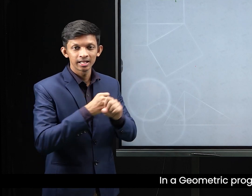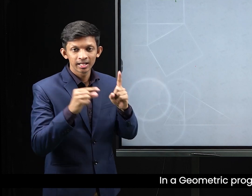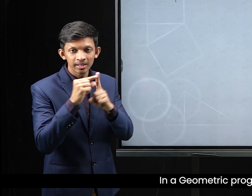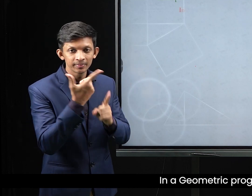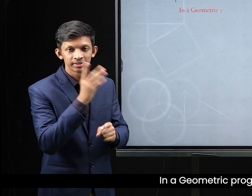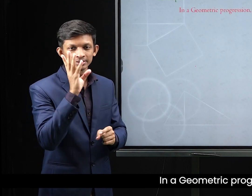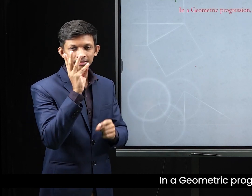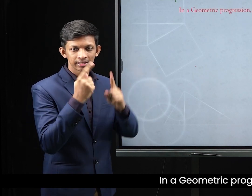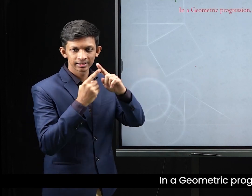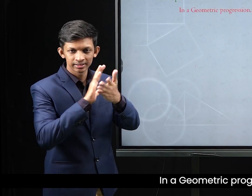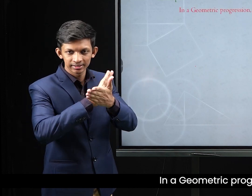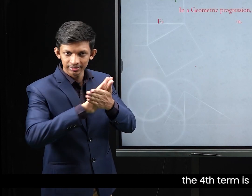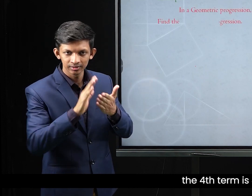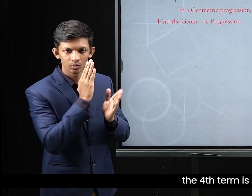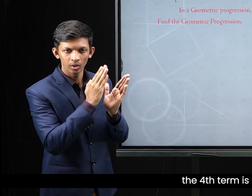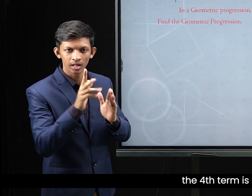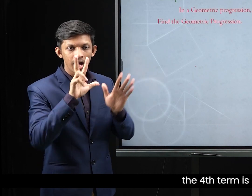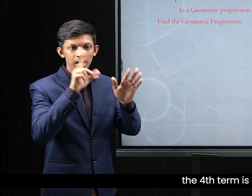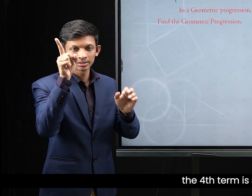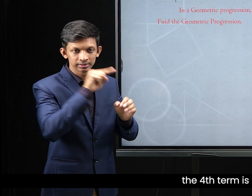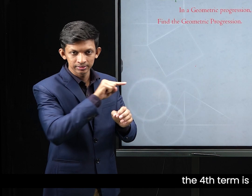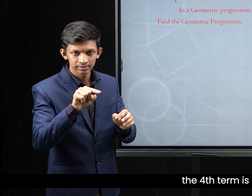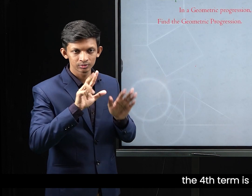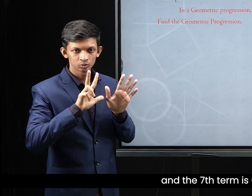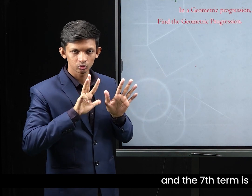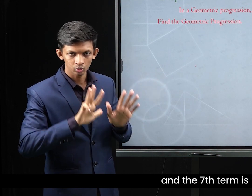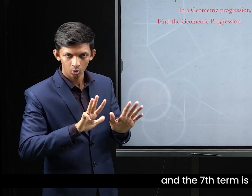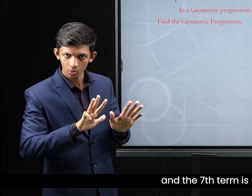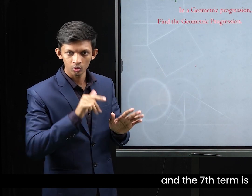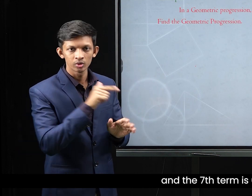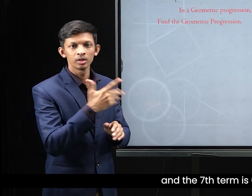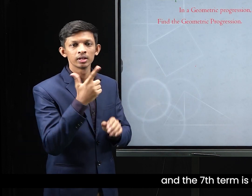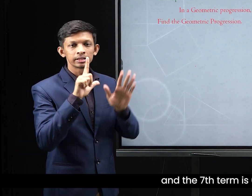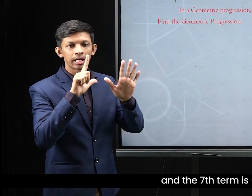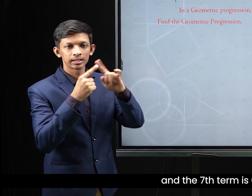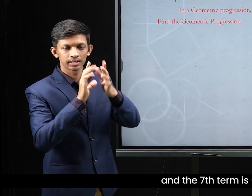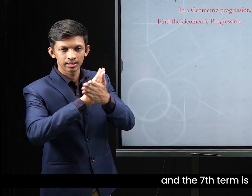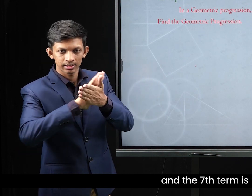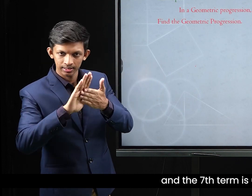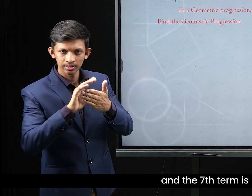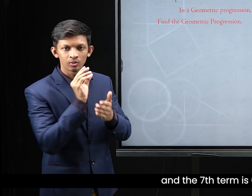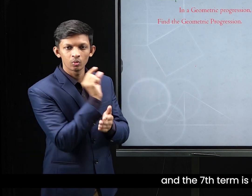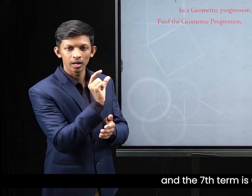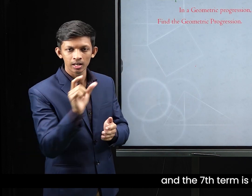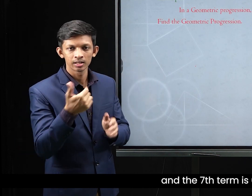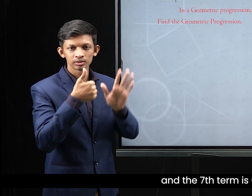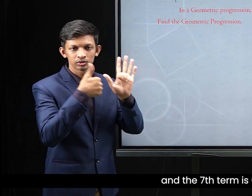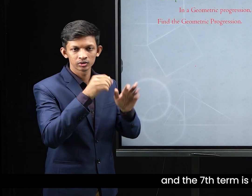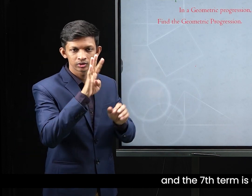In a geometric progression, the fourth term is 8 by 9 and the seventh term is 64 by 243.